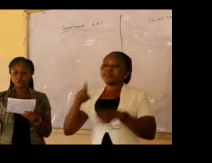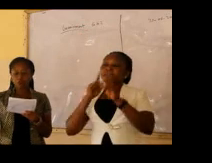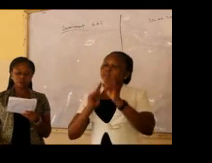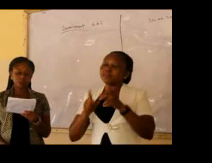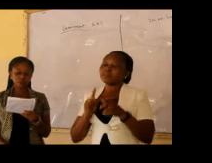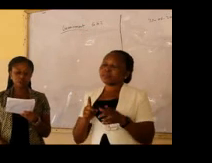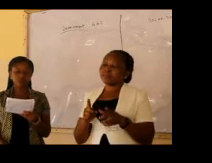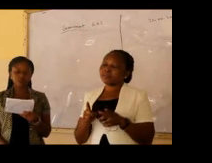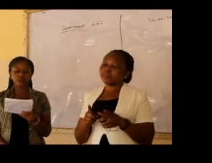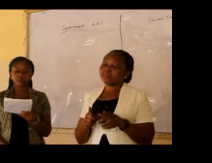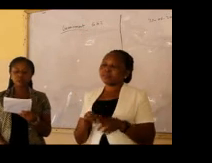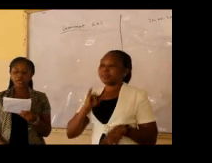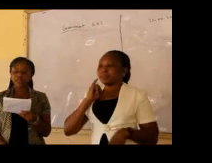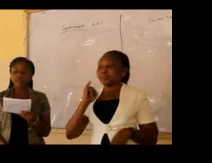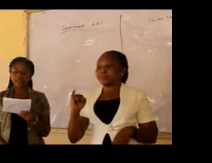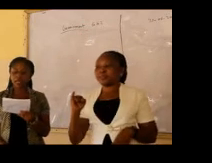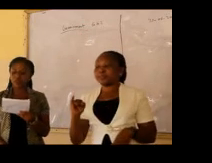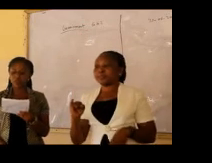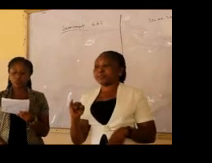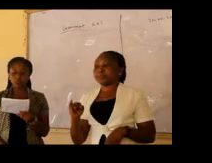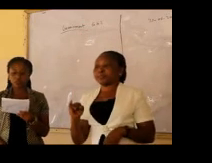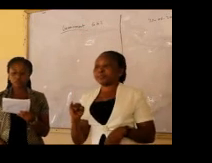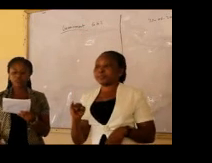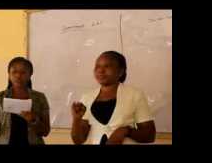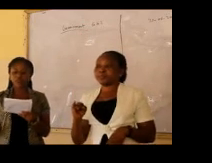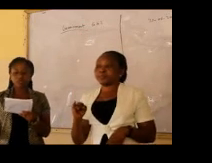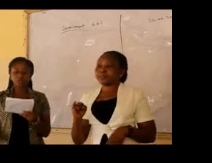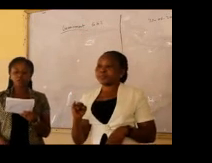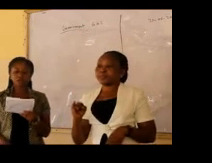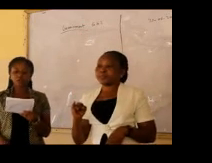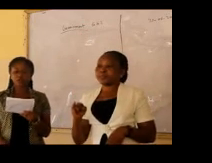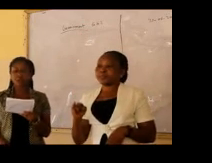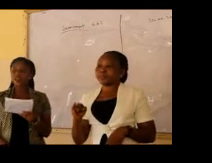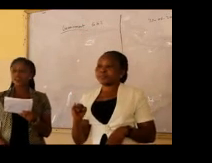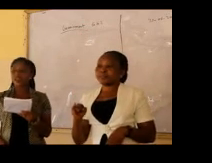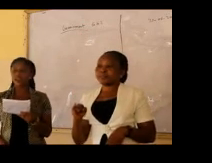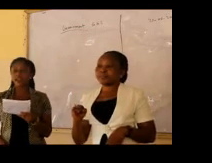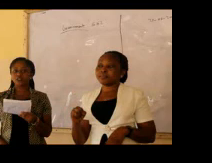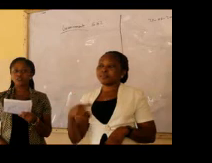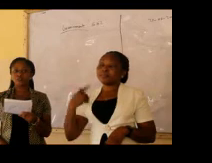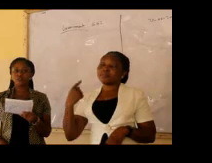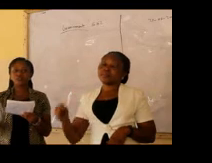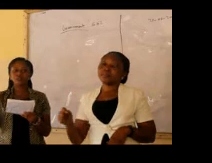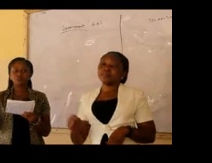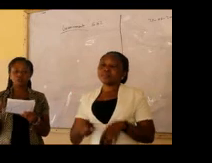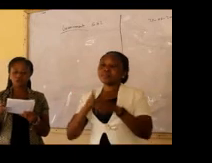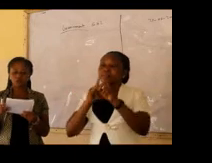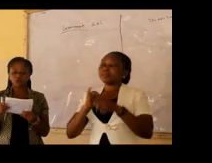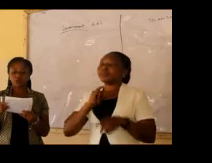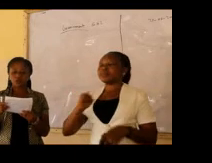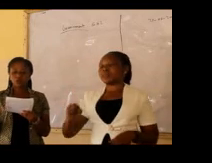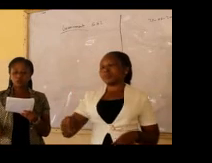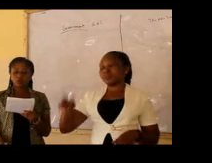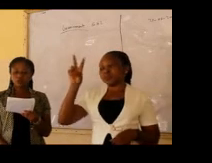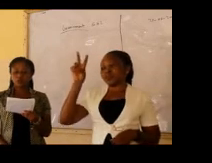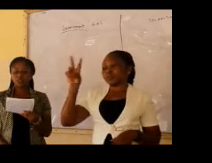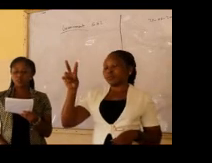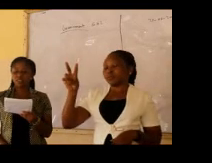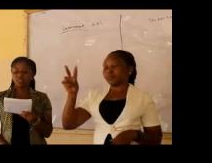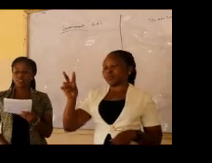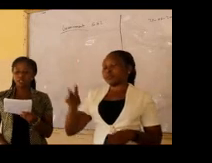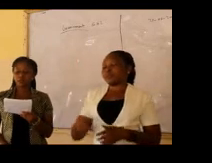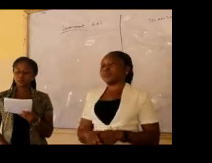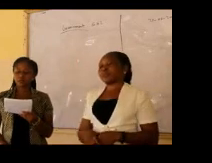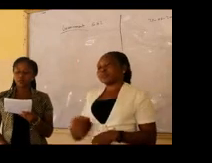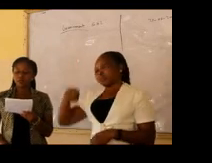cannot be 4, and the answer cannot be what? 3. But the answer here is what? 2. Because